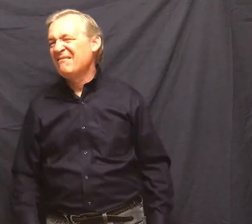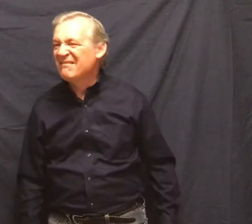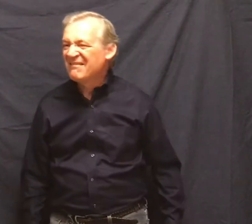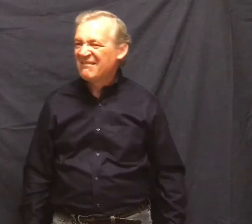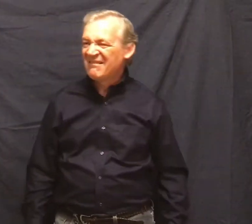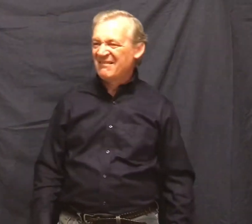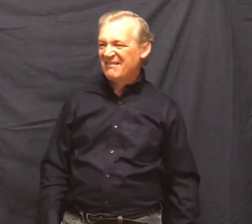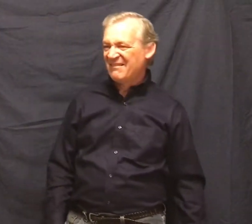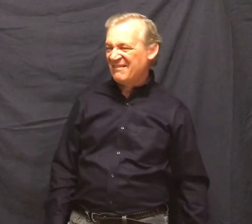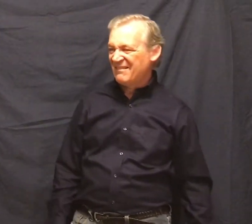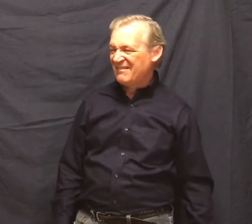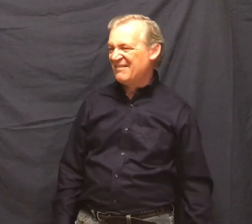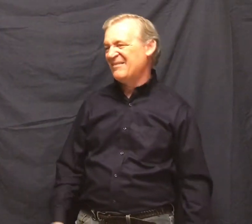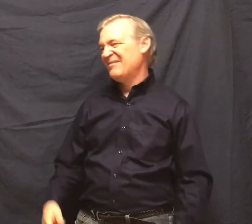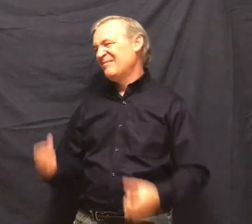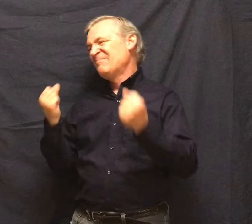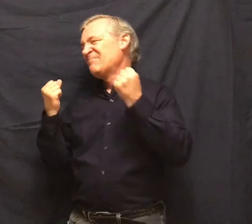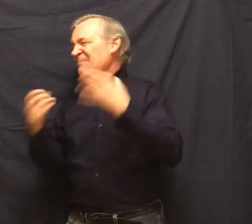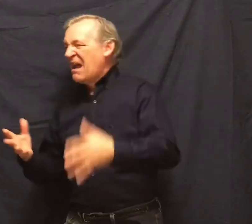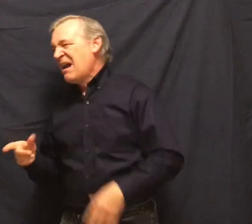I seen too many you guys.